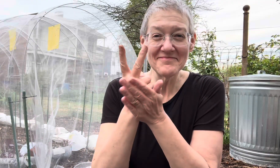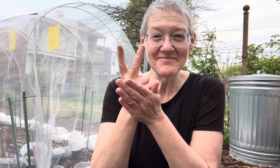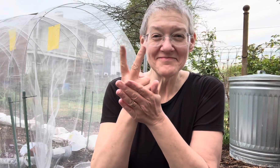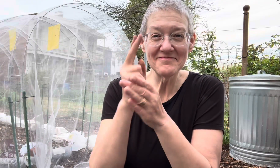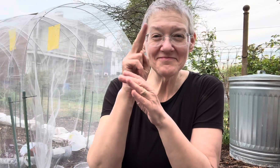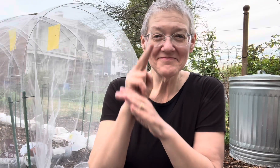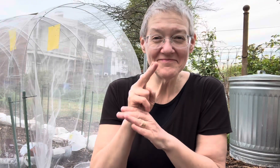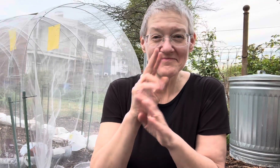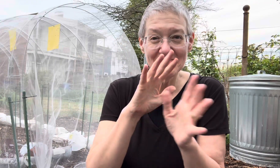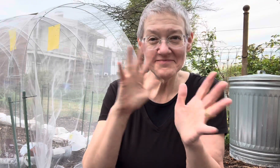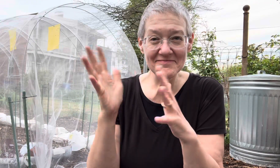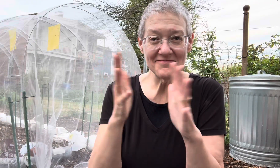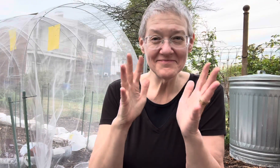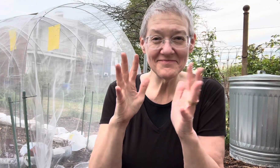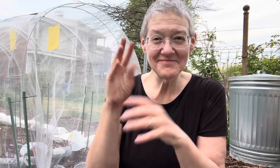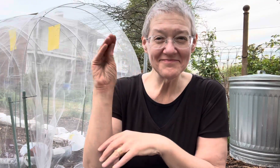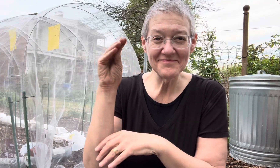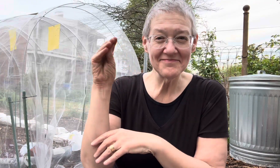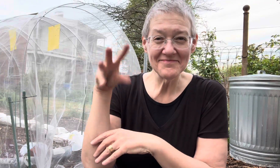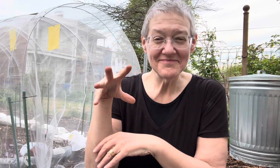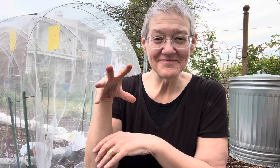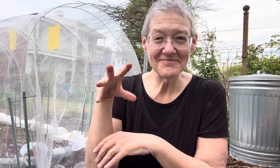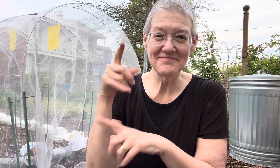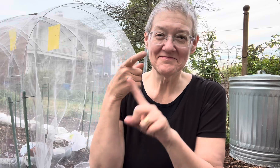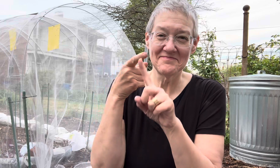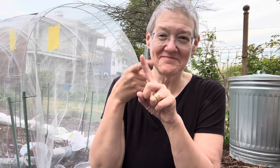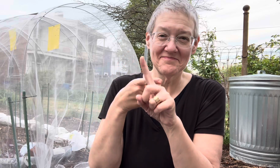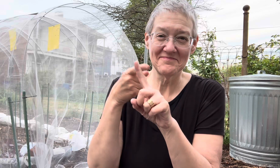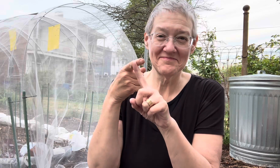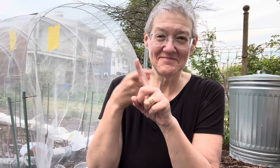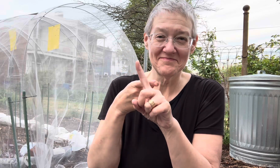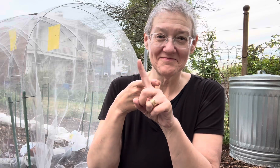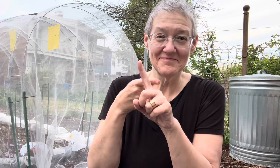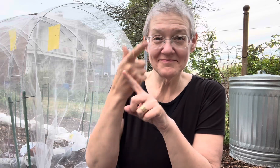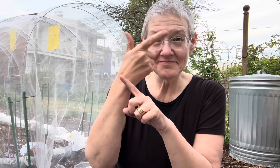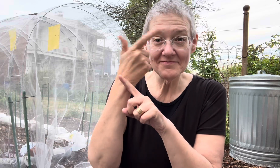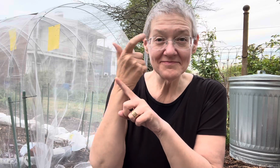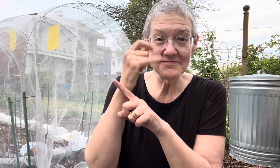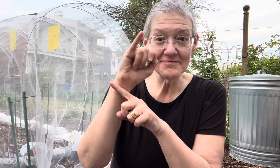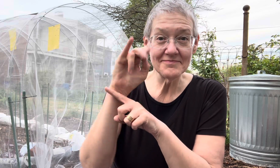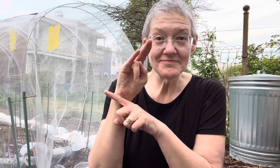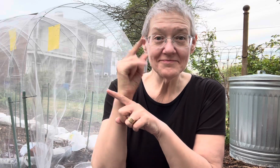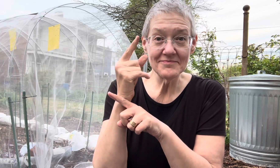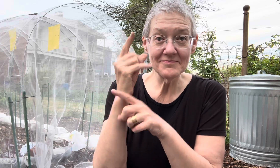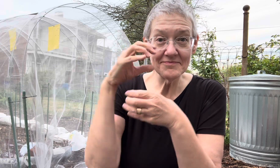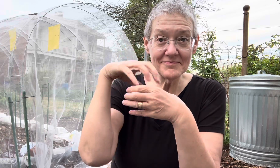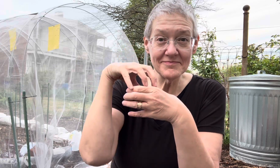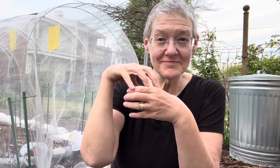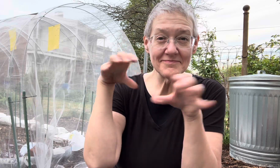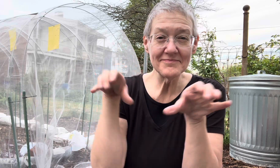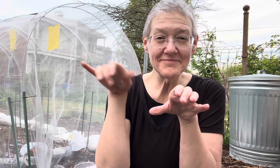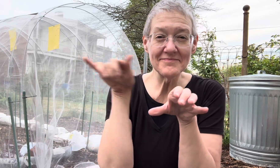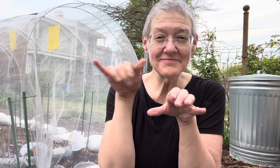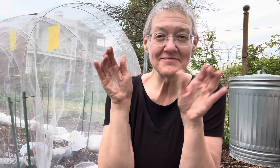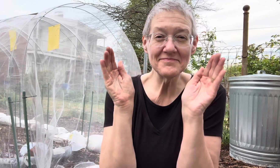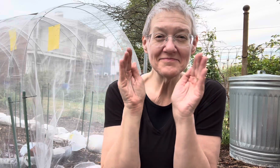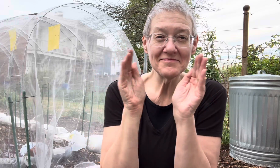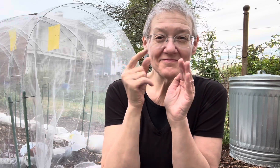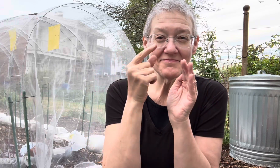Now I'm going to open them up for 2 hours to get used to the wind, the sun, and the temperatures. Because the jug, it acts like a little